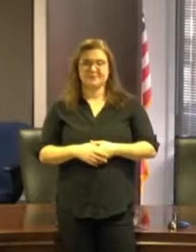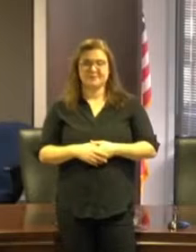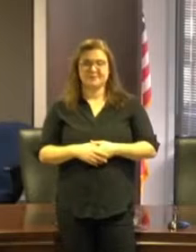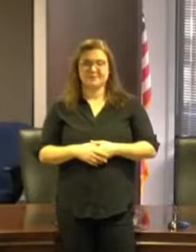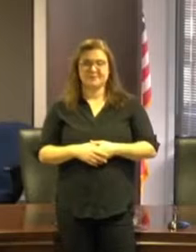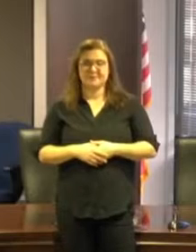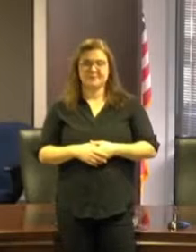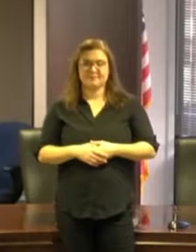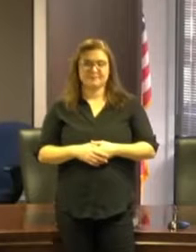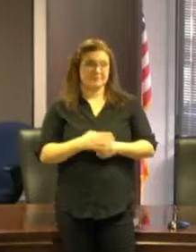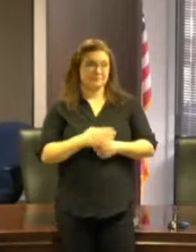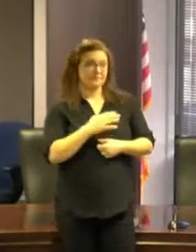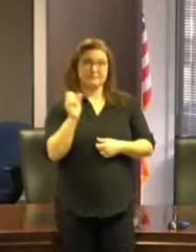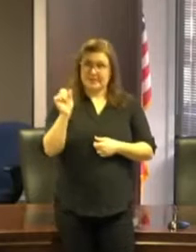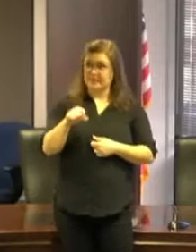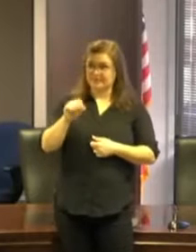Yes.